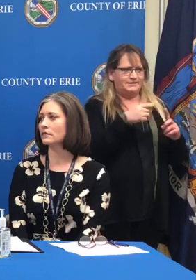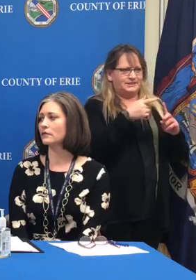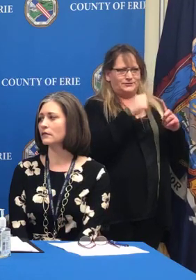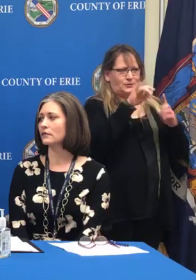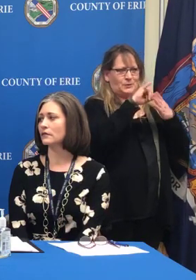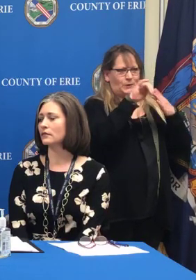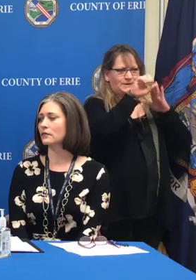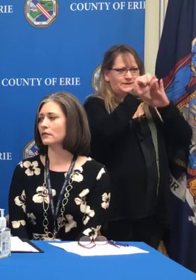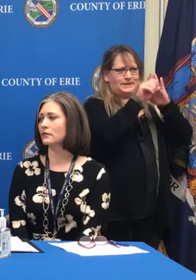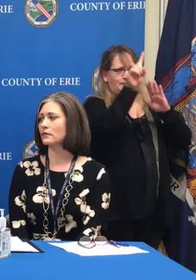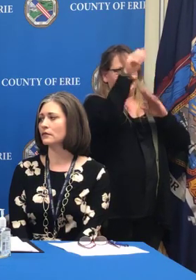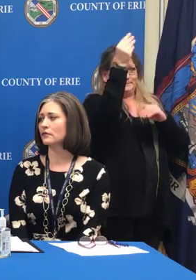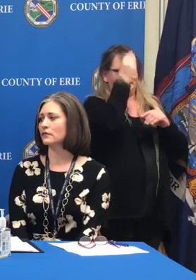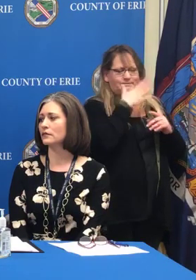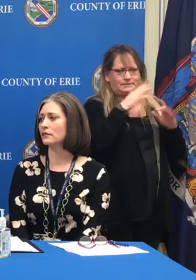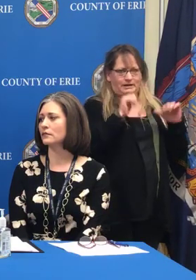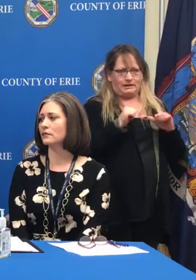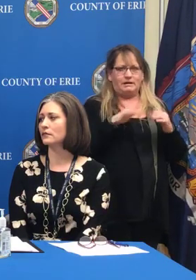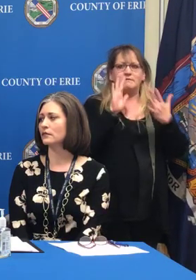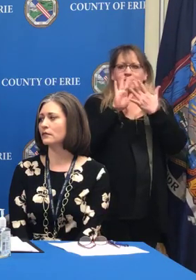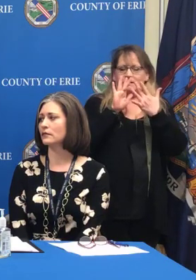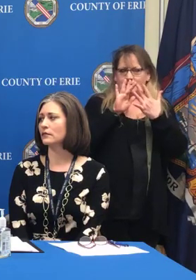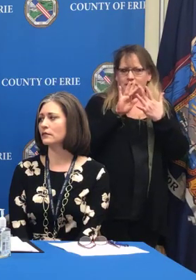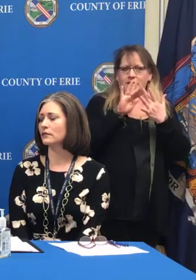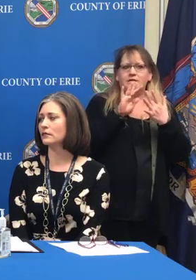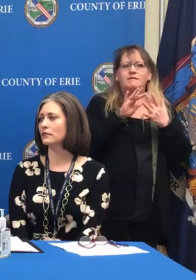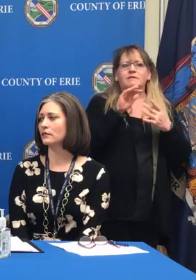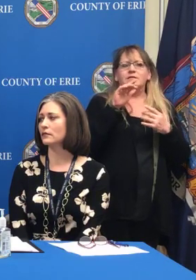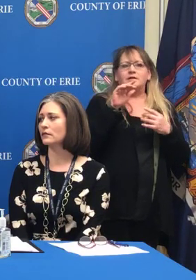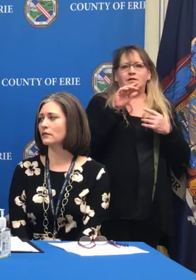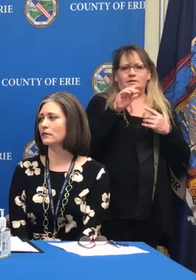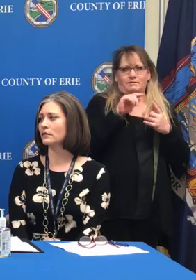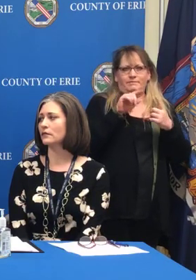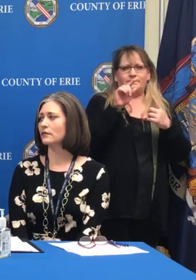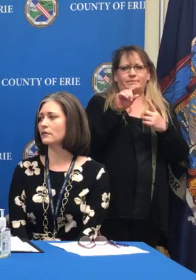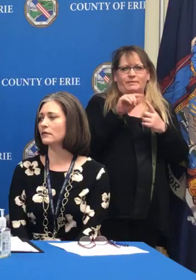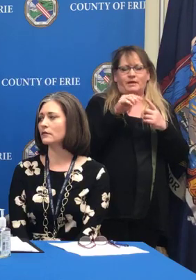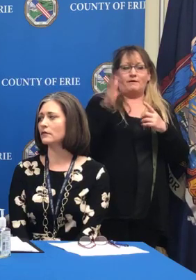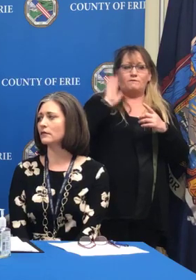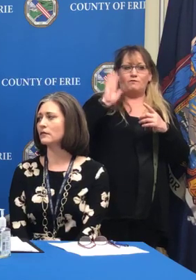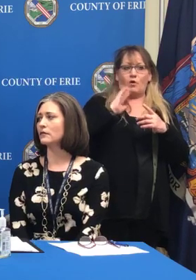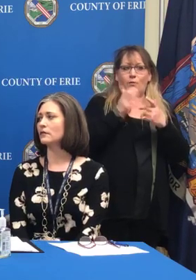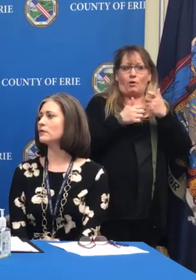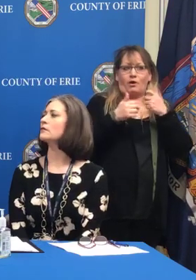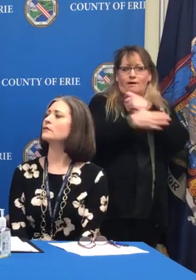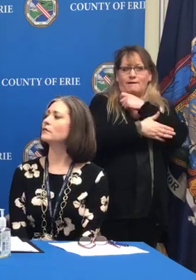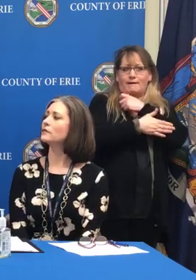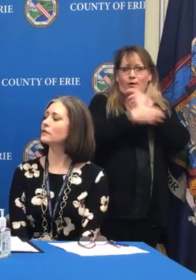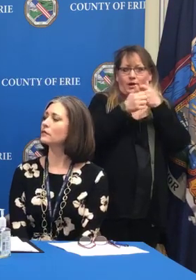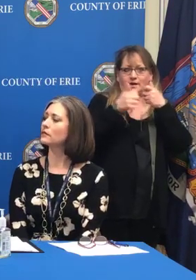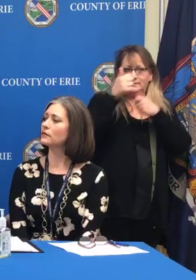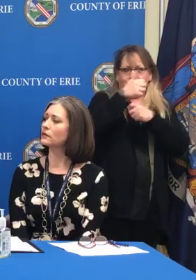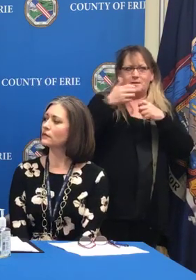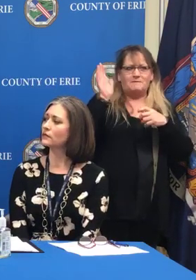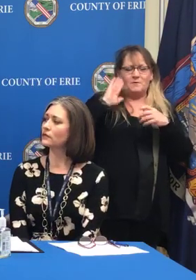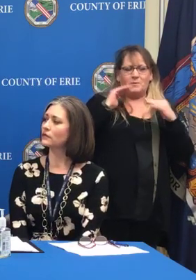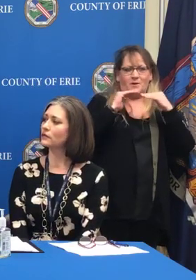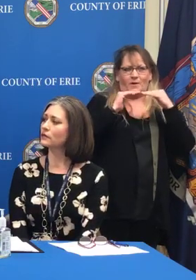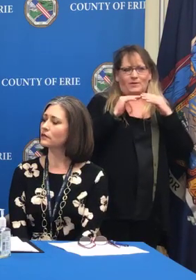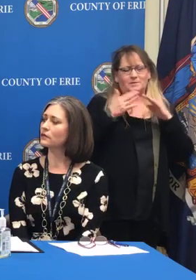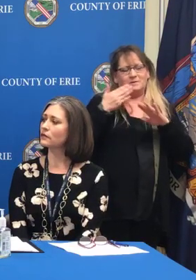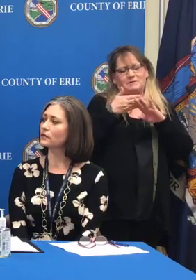with New York State Senator George Borrello, the former county executive, my former colleague until he was just elected in the special